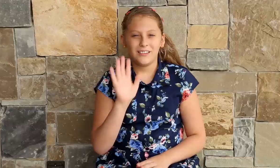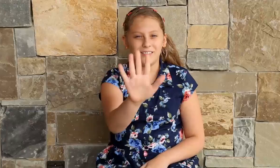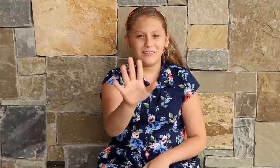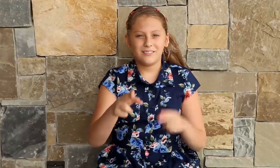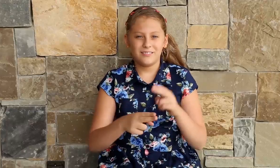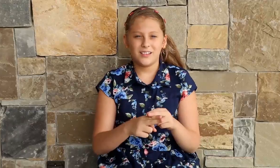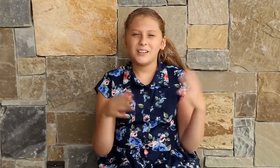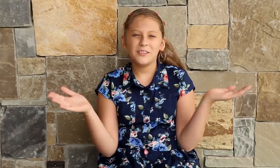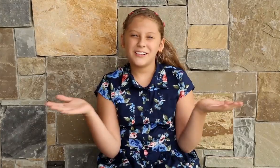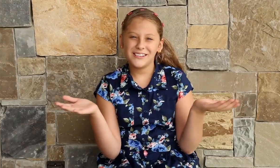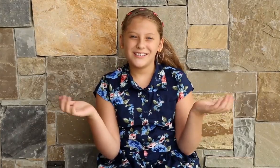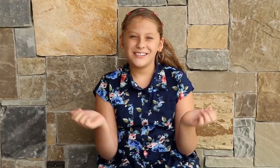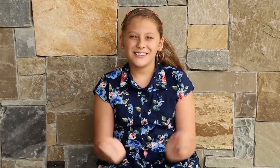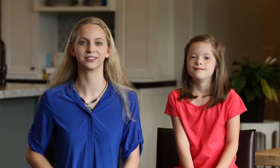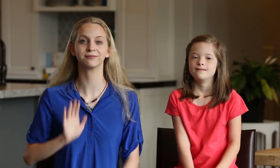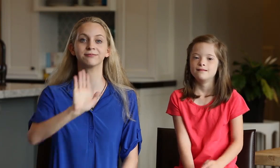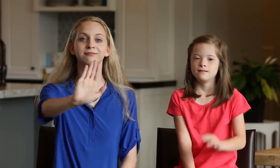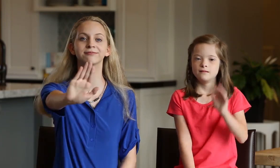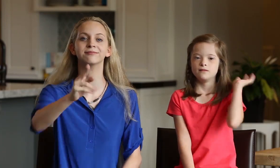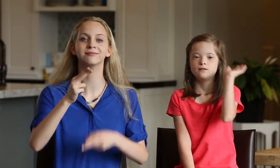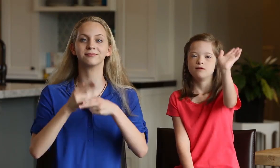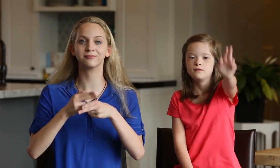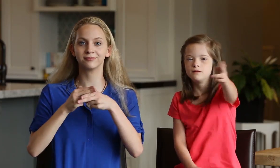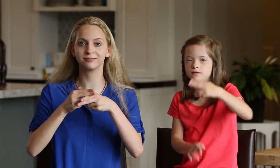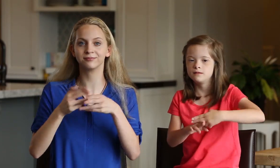Your name what? Your name what?